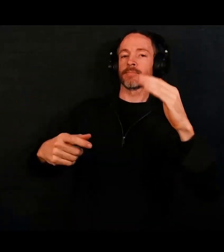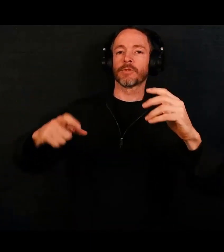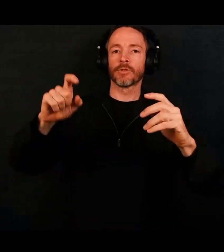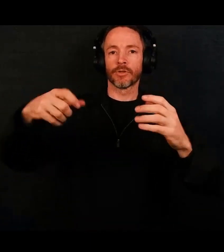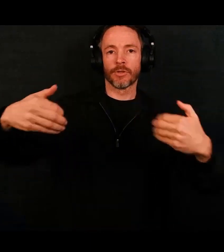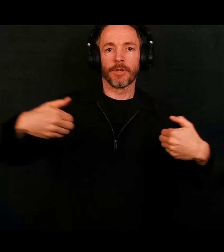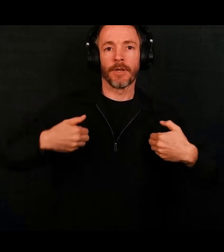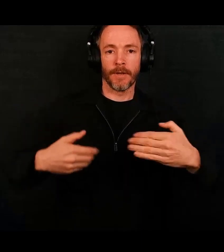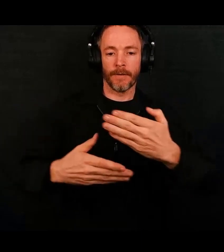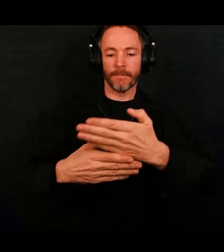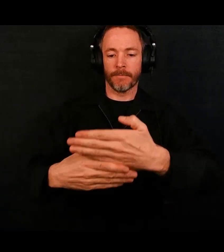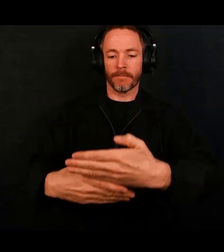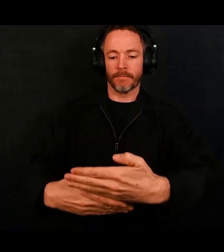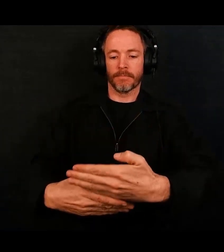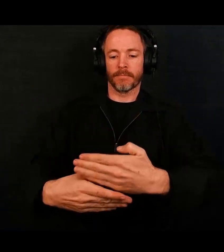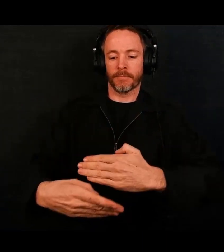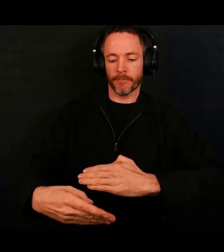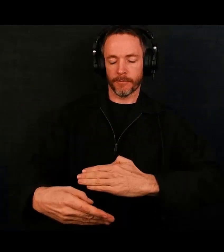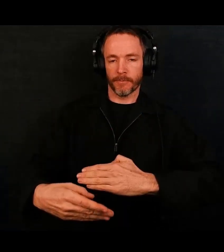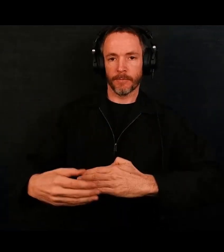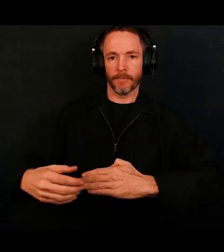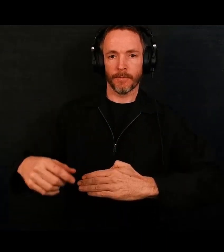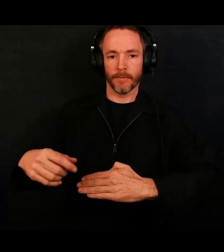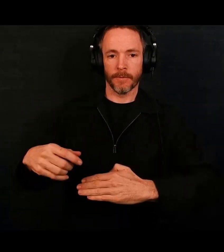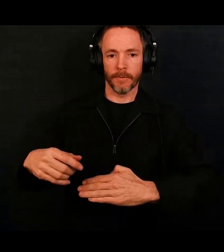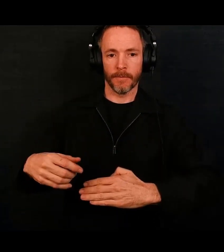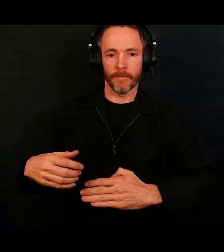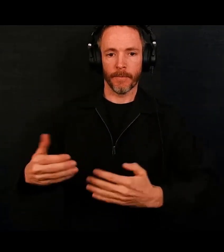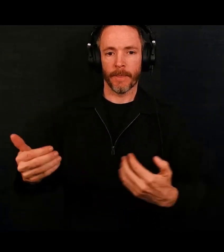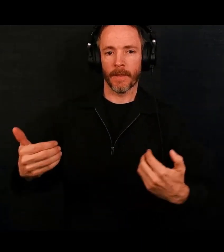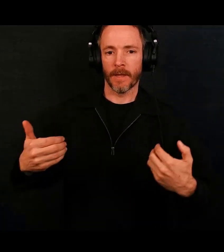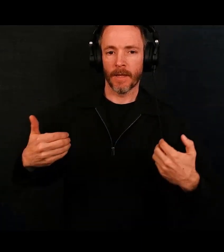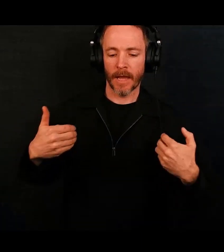down that has